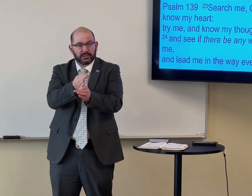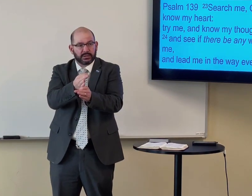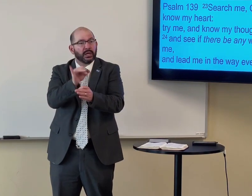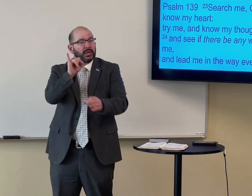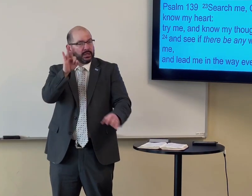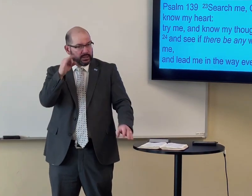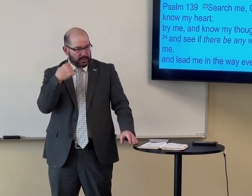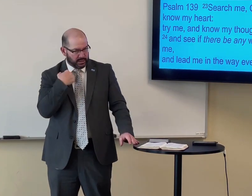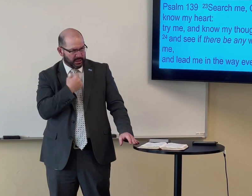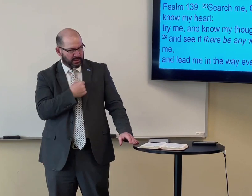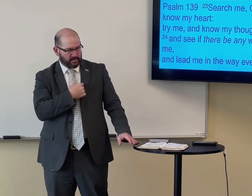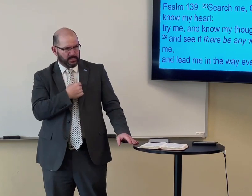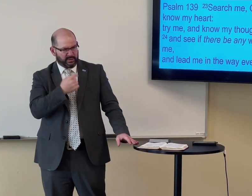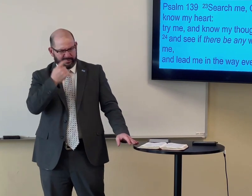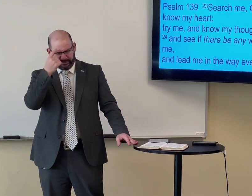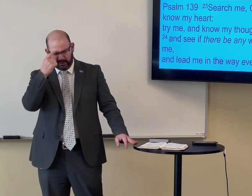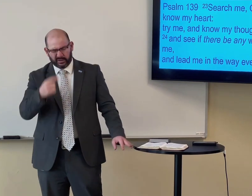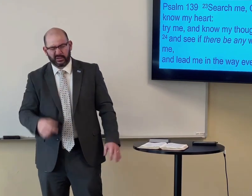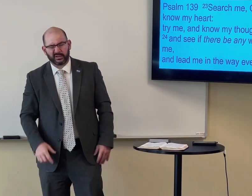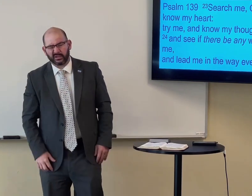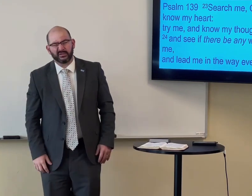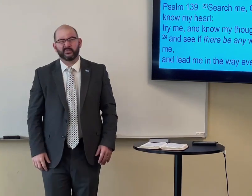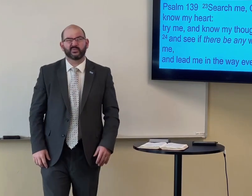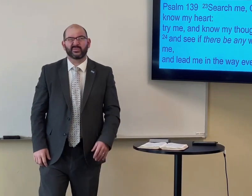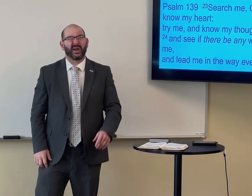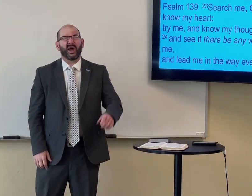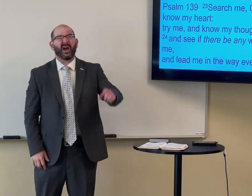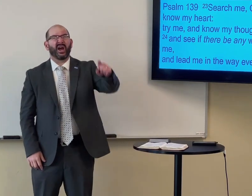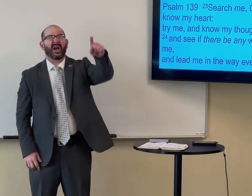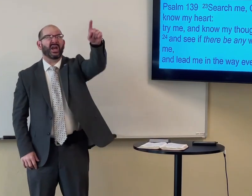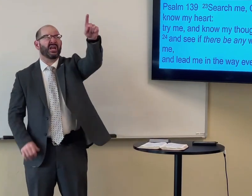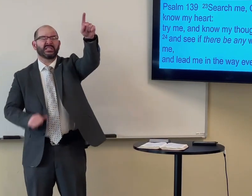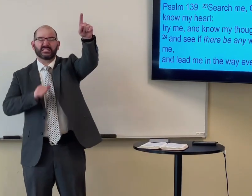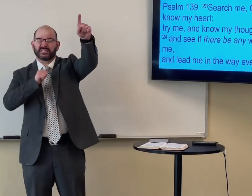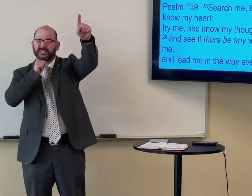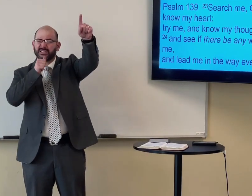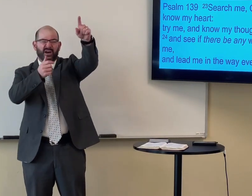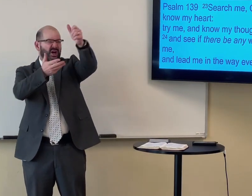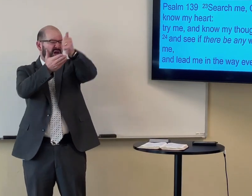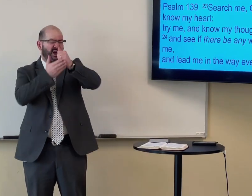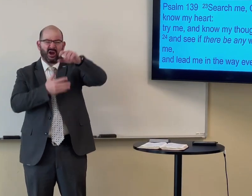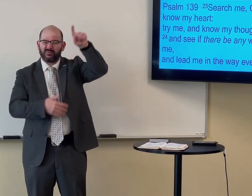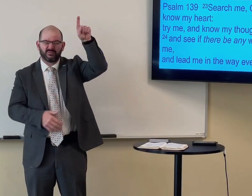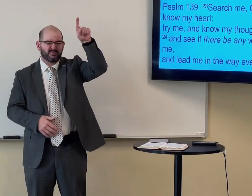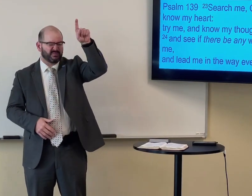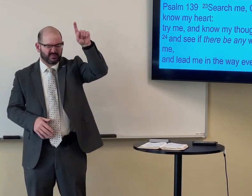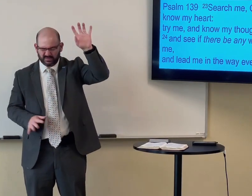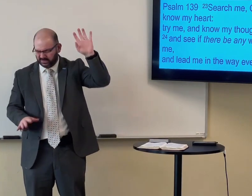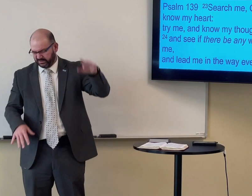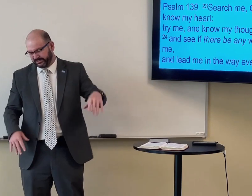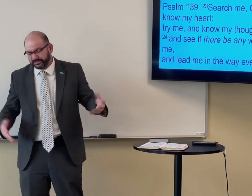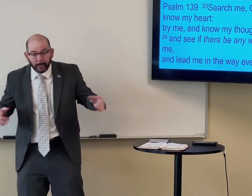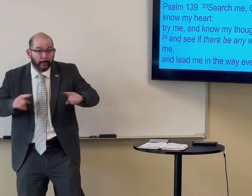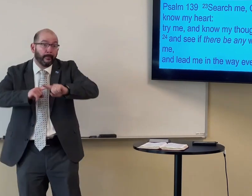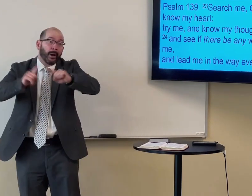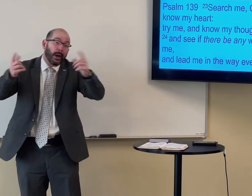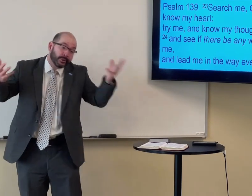ask in faith. If we think, God, he's not going to help me,